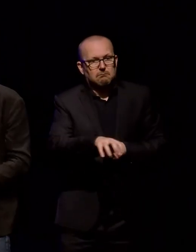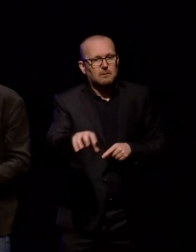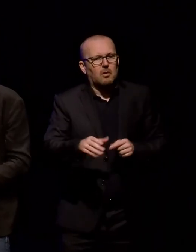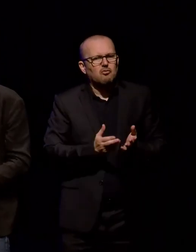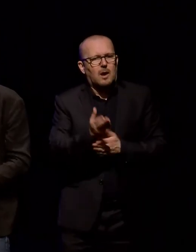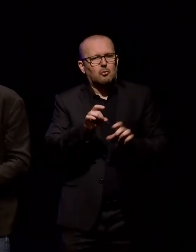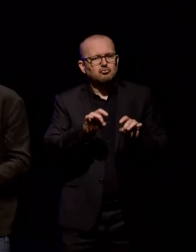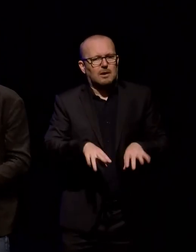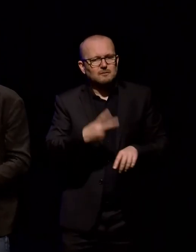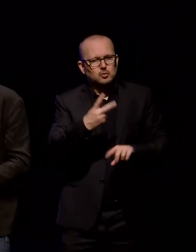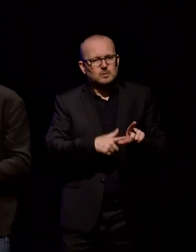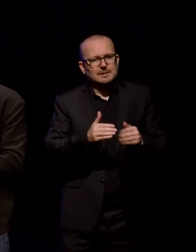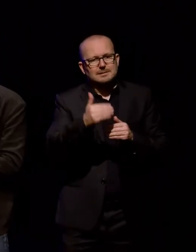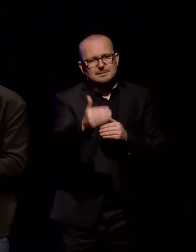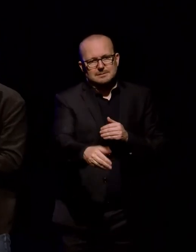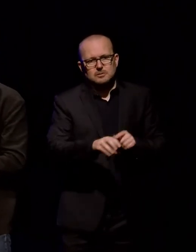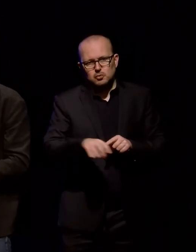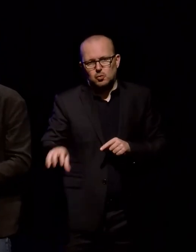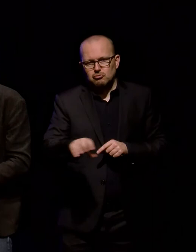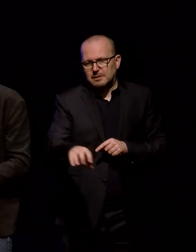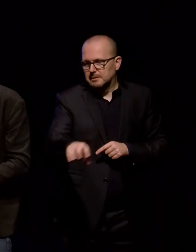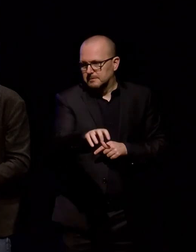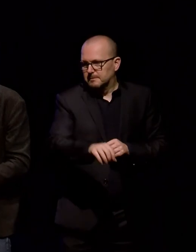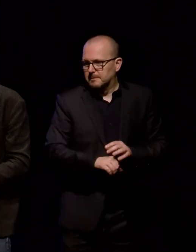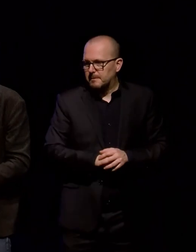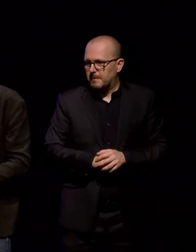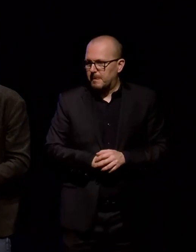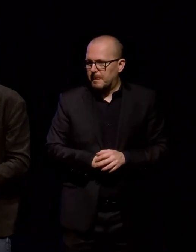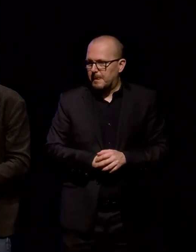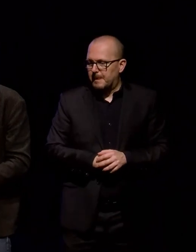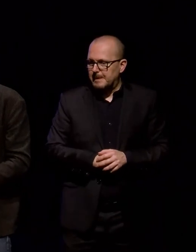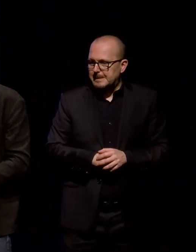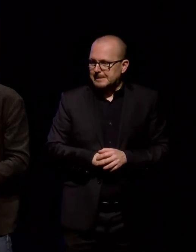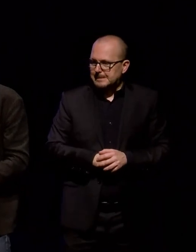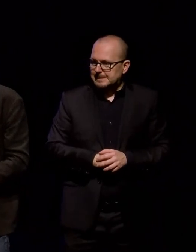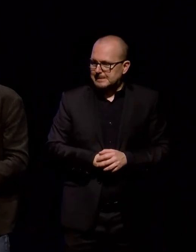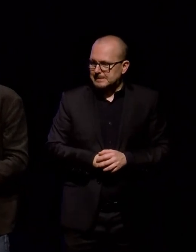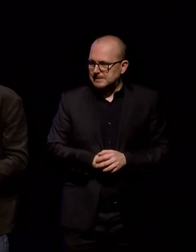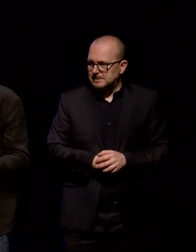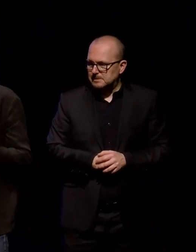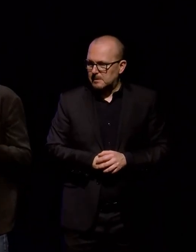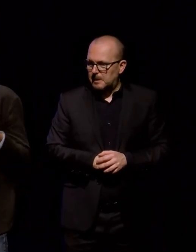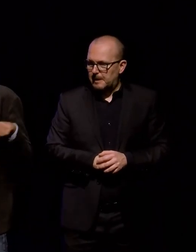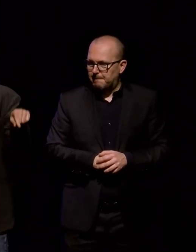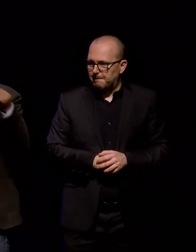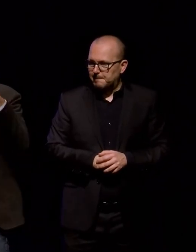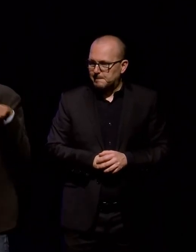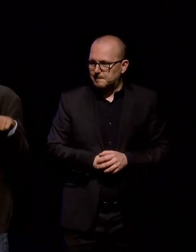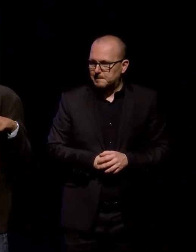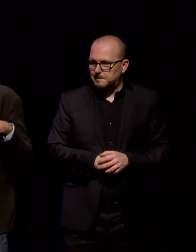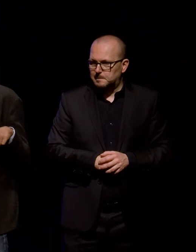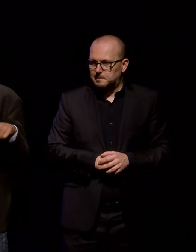Australia. That's the language and the digital resource part. And of course, all the locations were